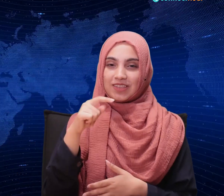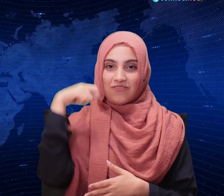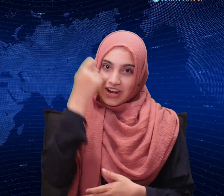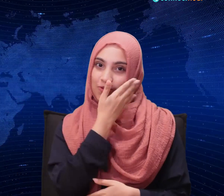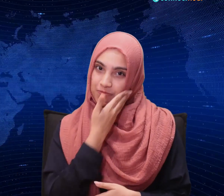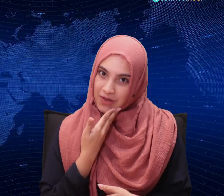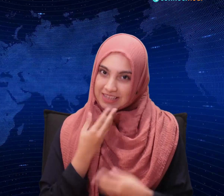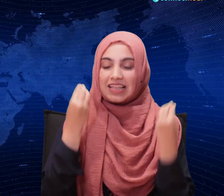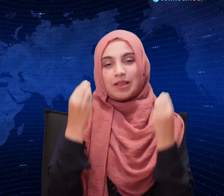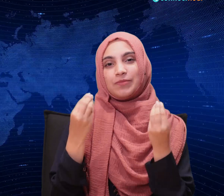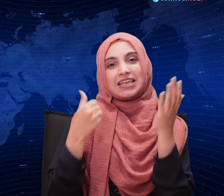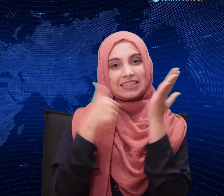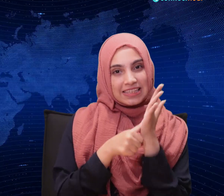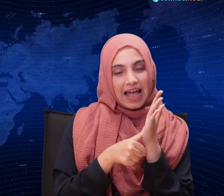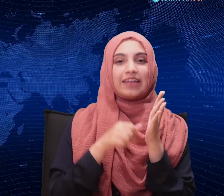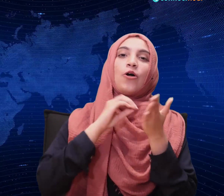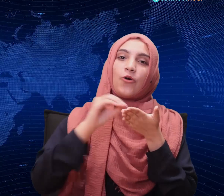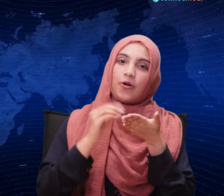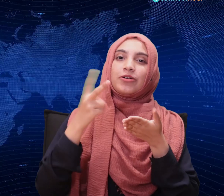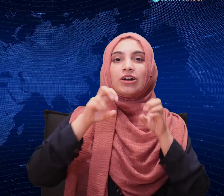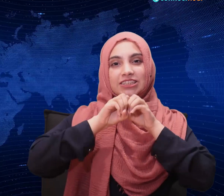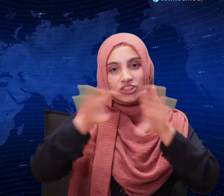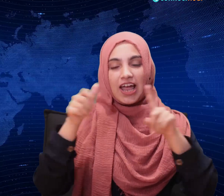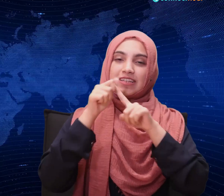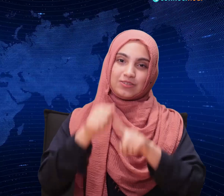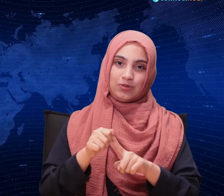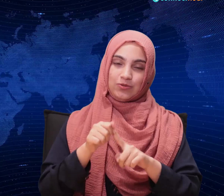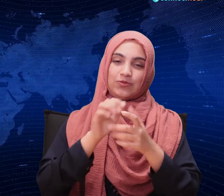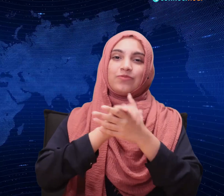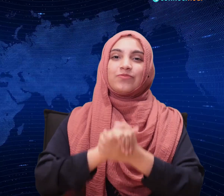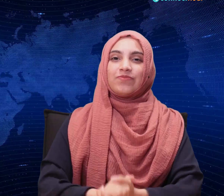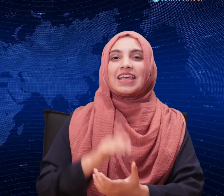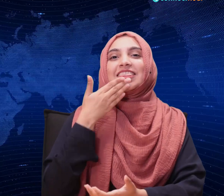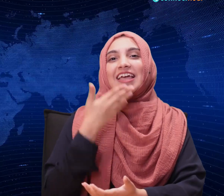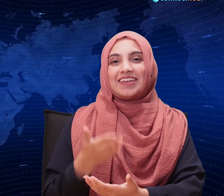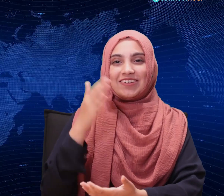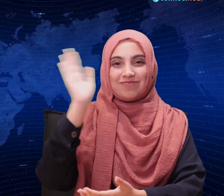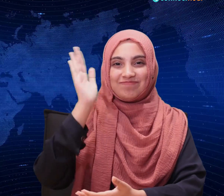the video, please like, comment, share, and subscribe.